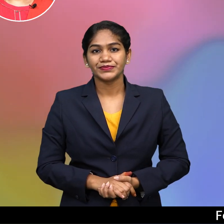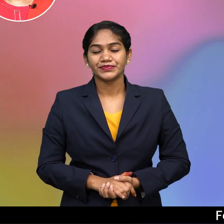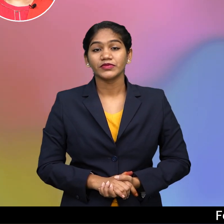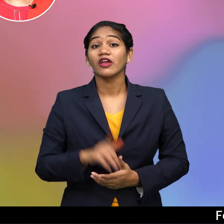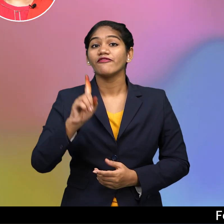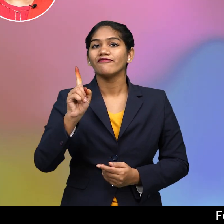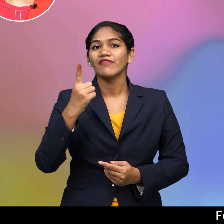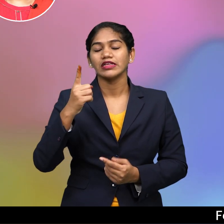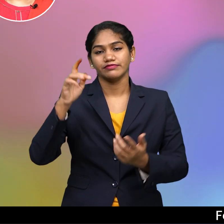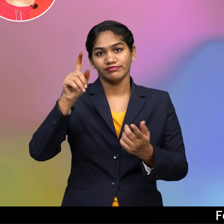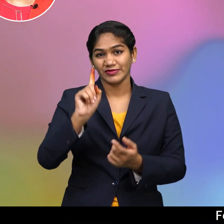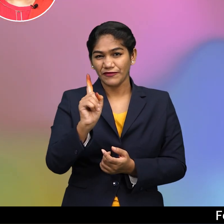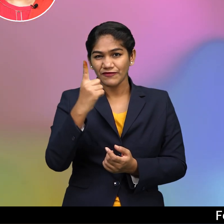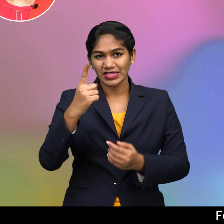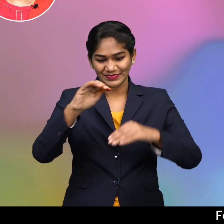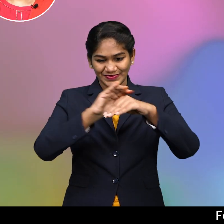Forebrain.